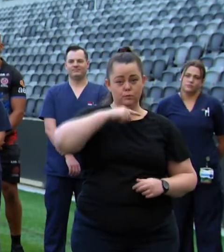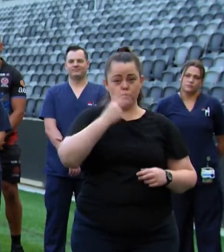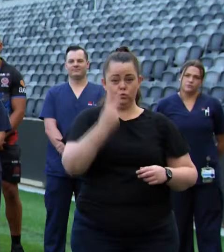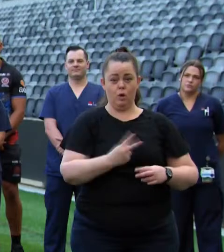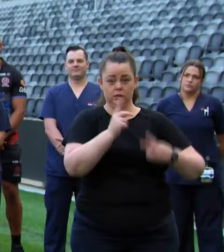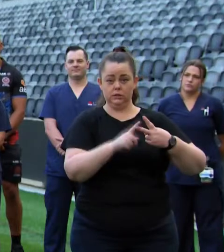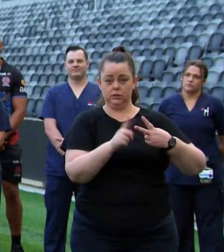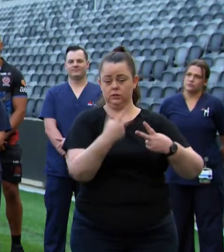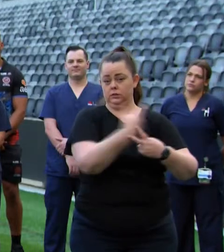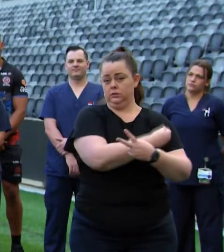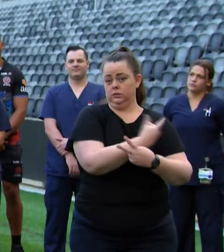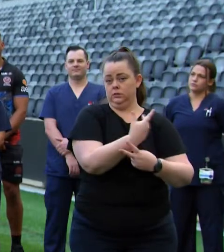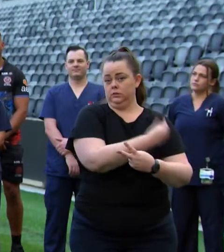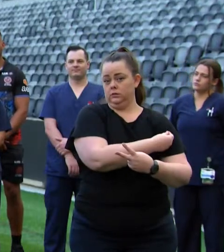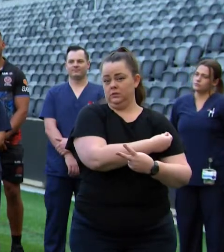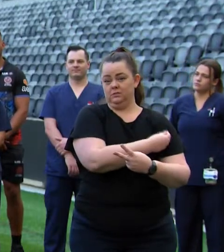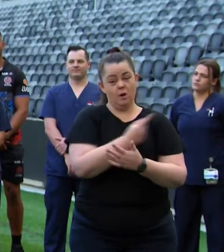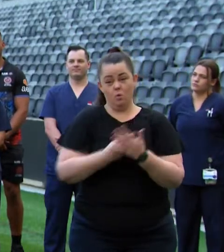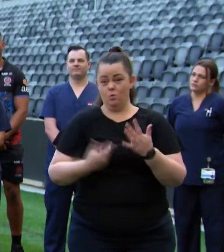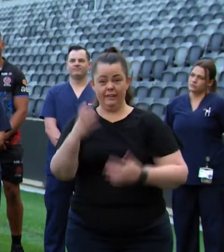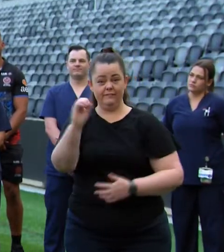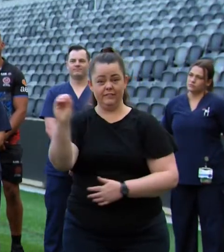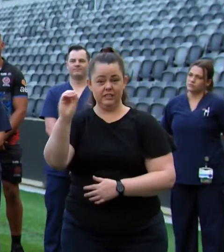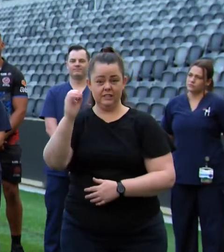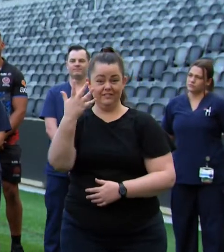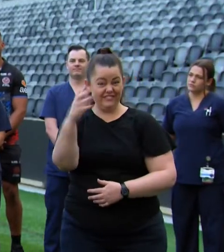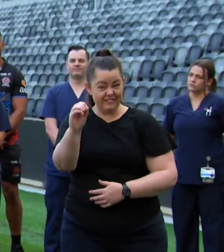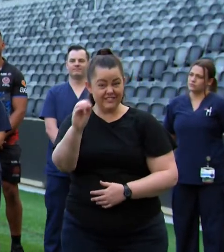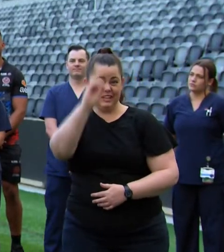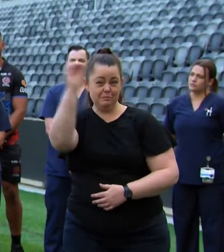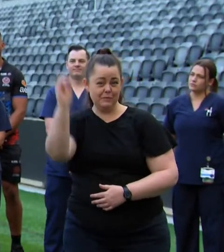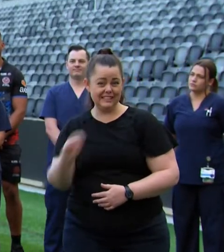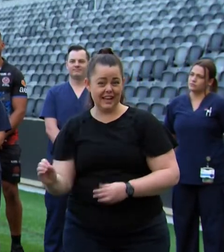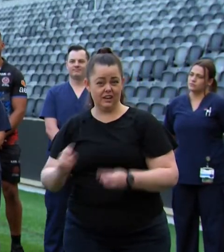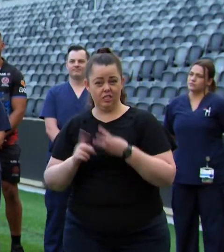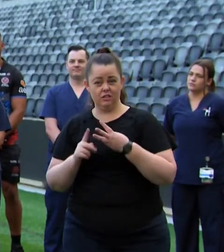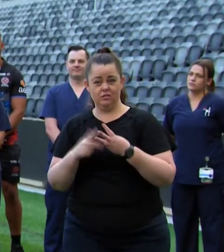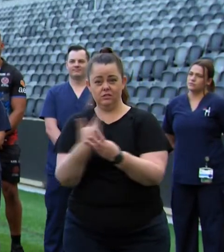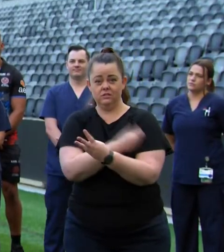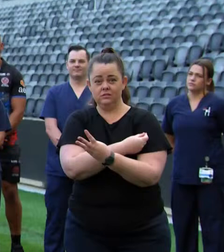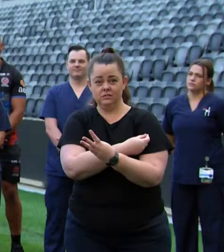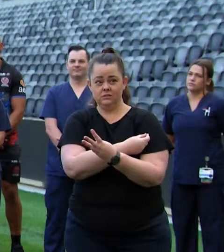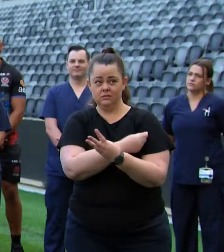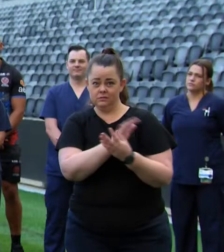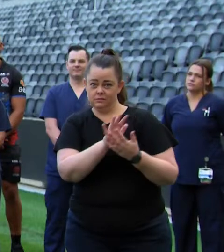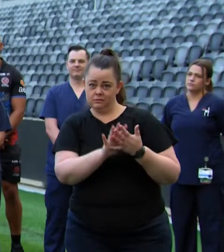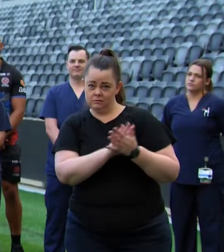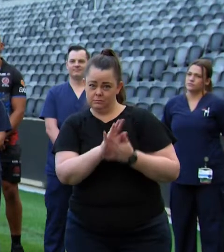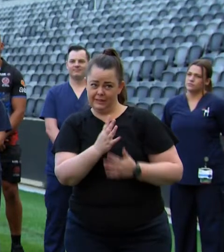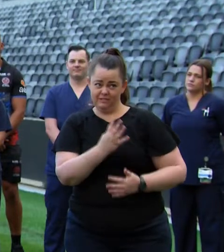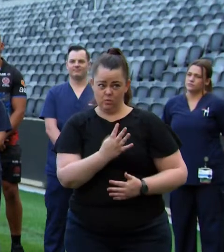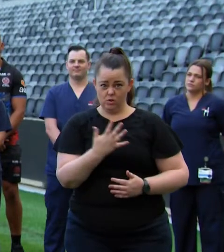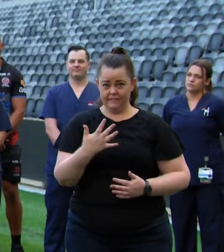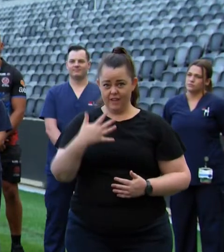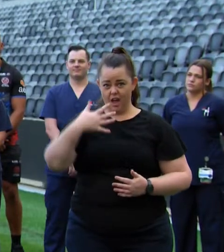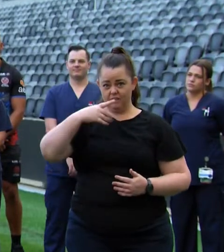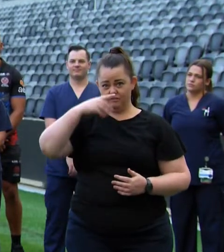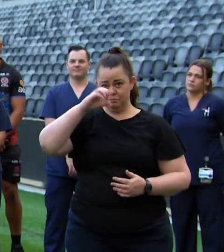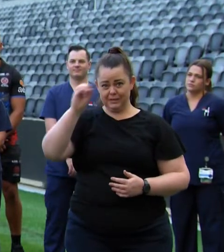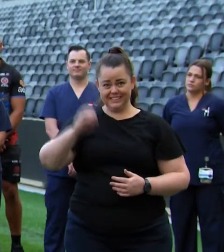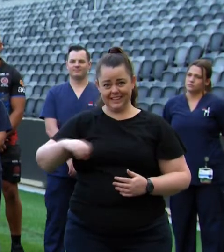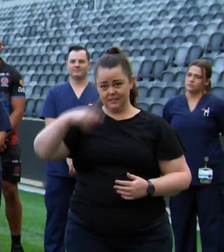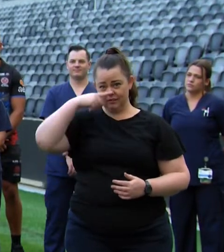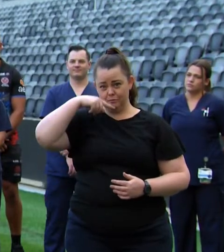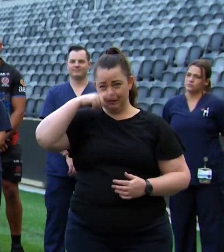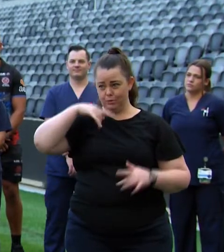on 50% of people who are boosted, it still leaves around about 45% of people who haven't or had